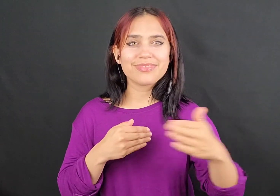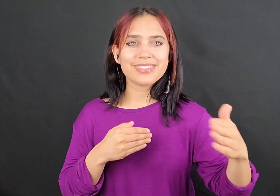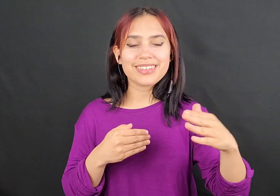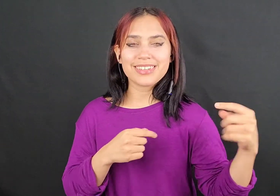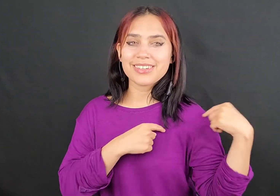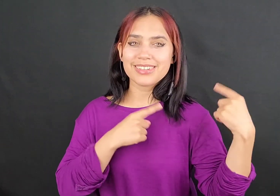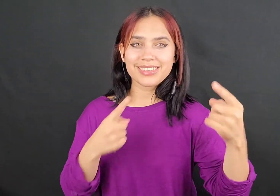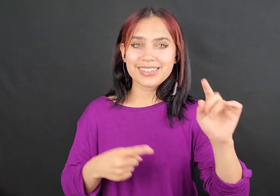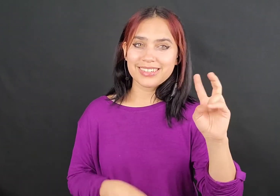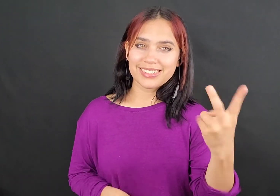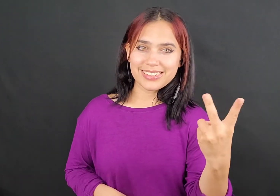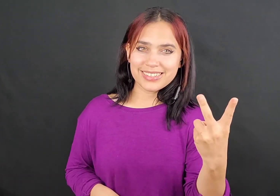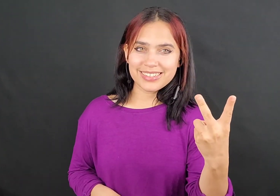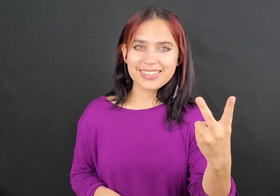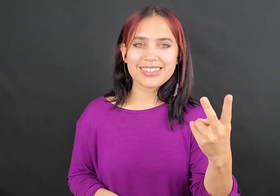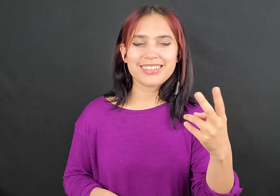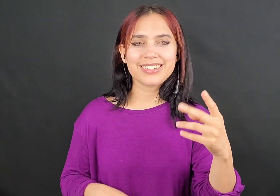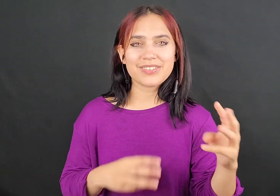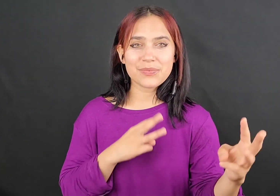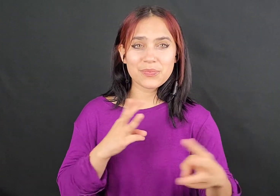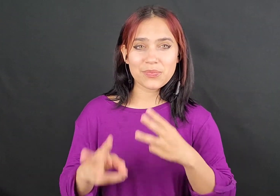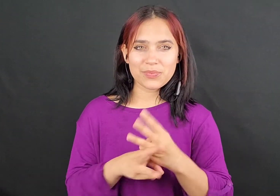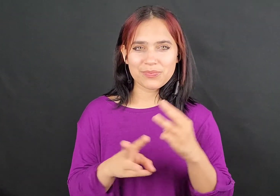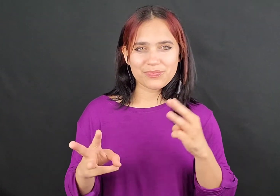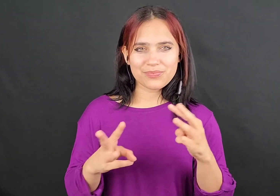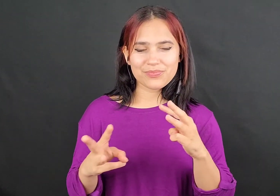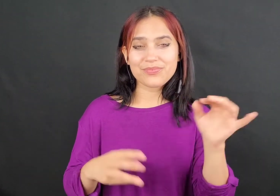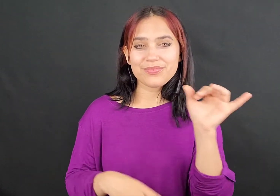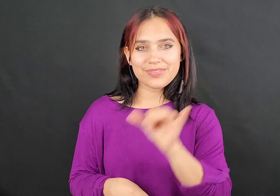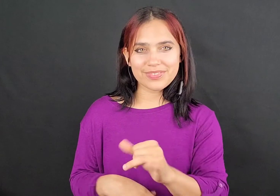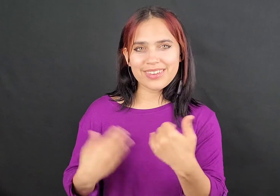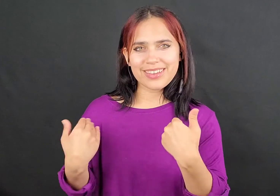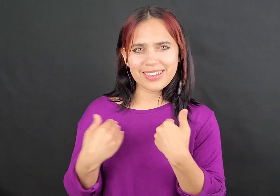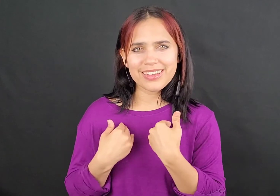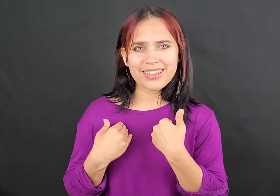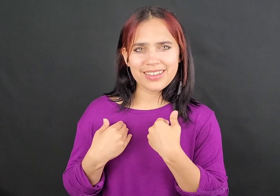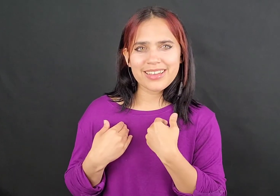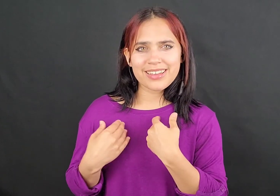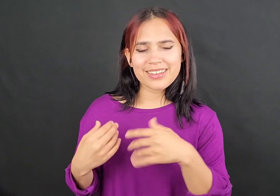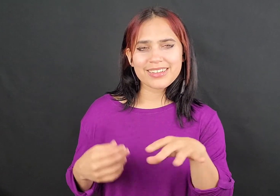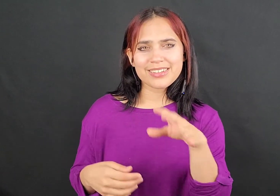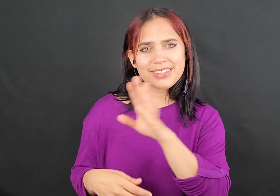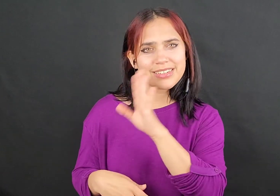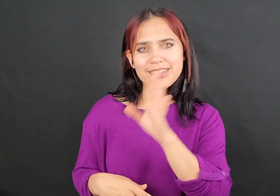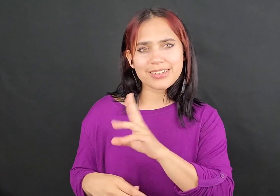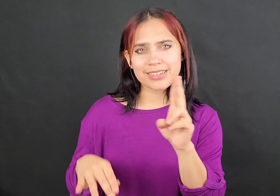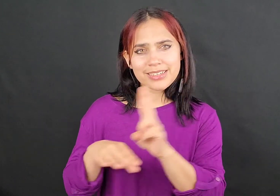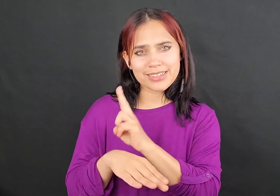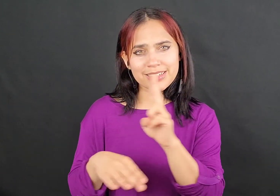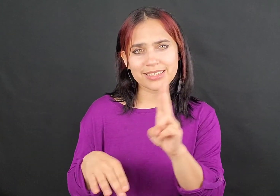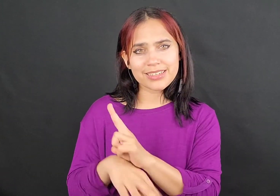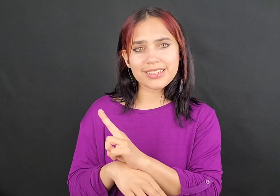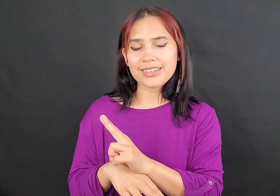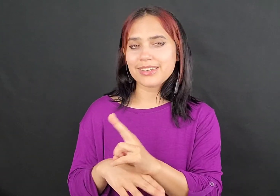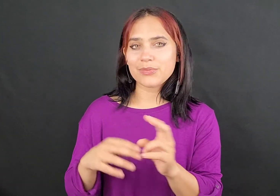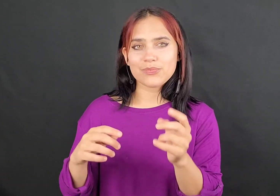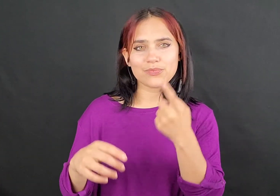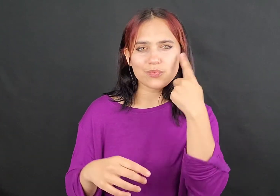62.5 meters below the entrance. During the Second World War, the cave was prepared as an emergency hospital, but was